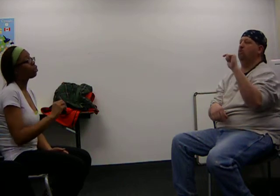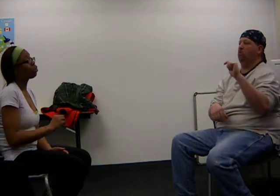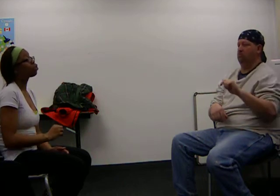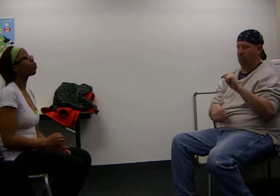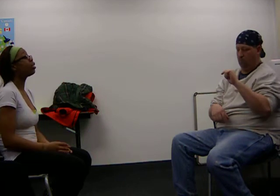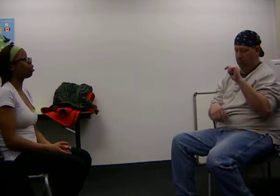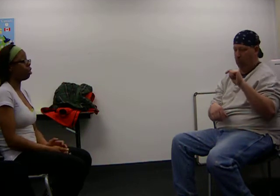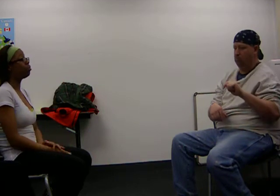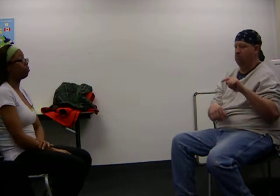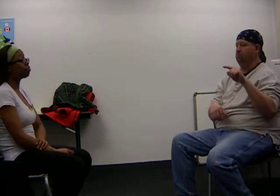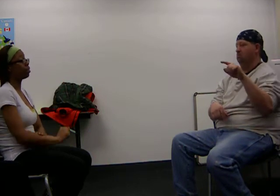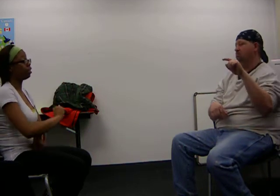threshold.